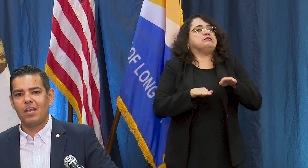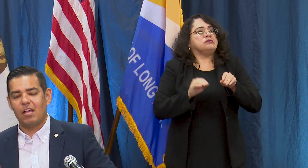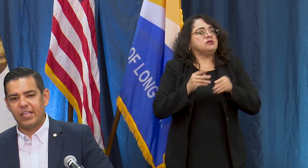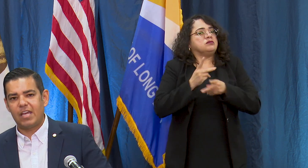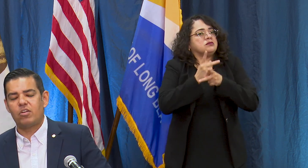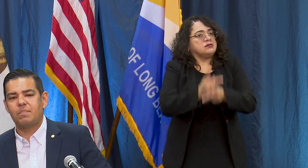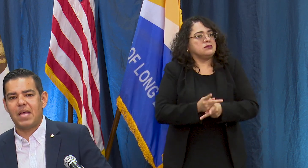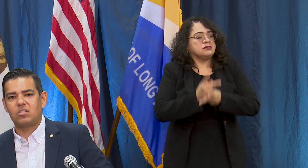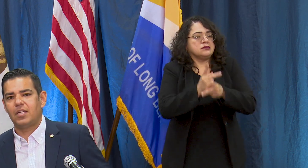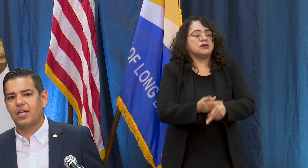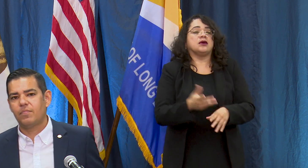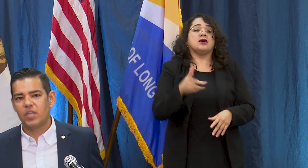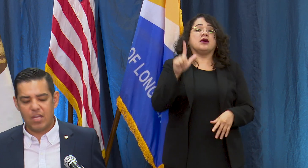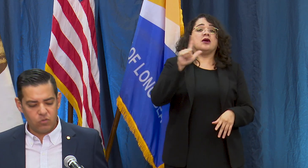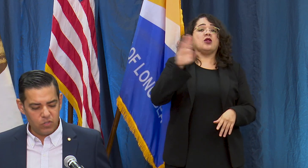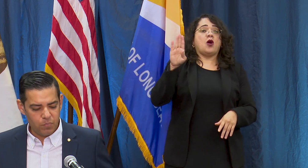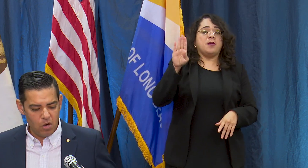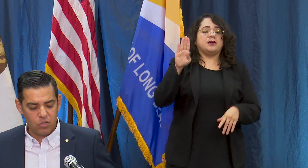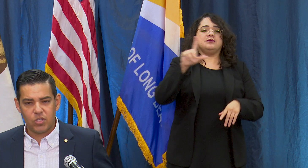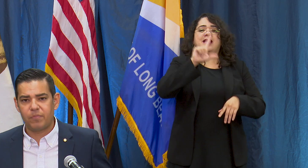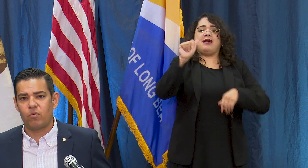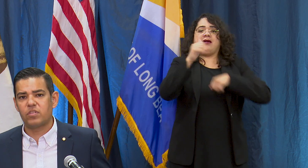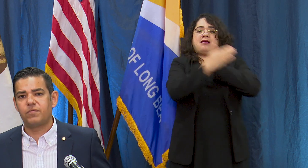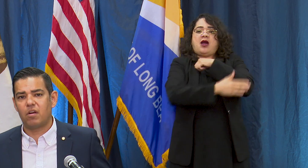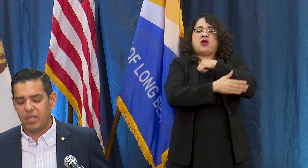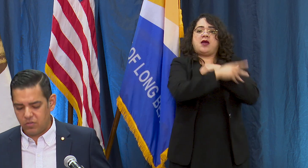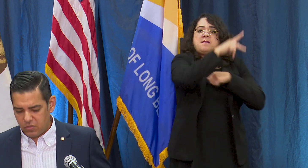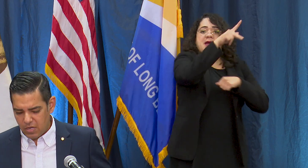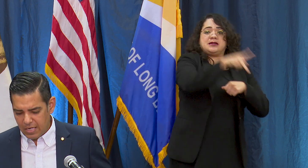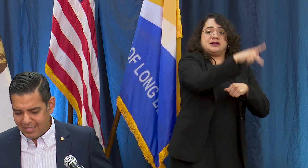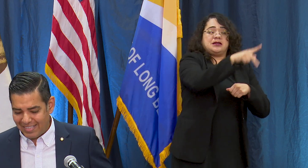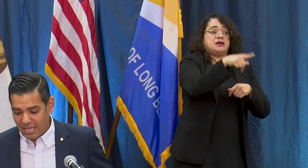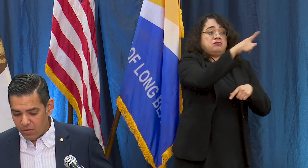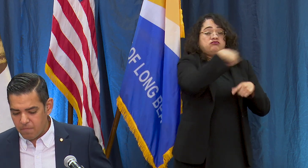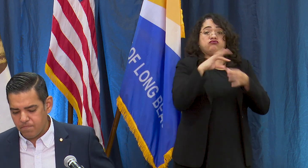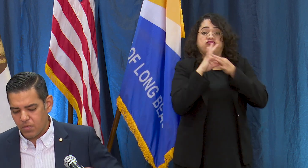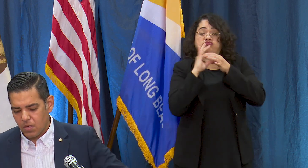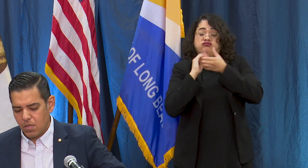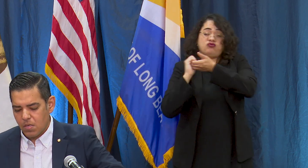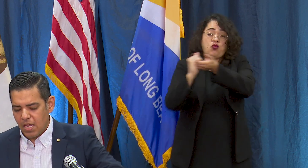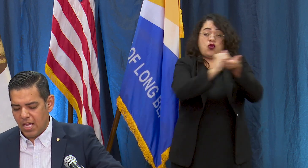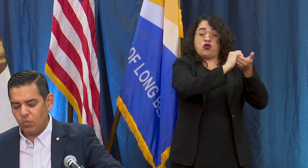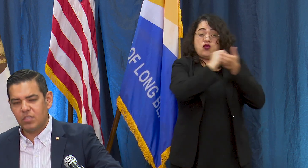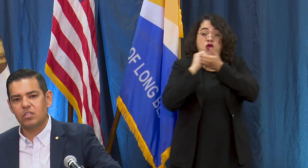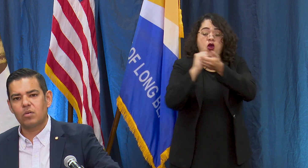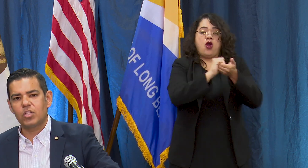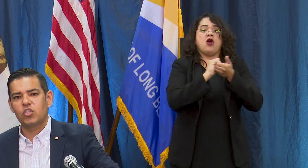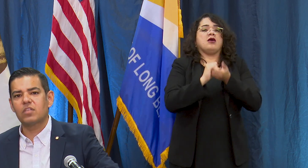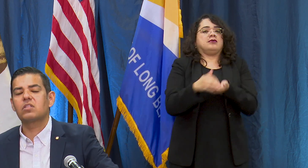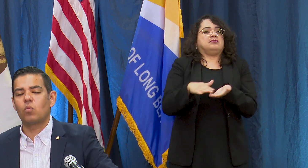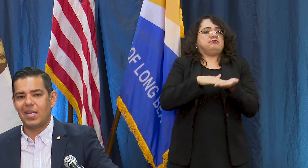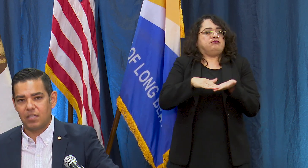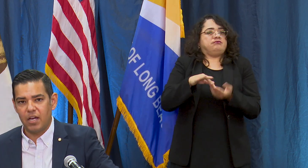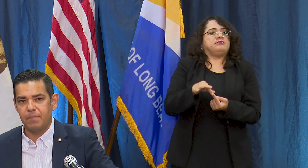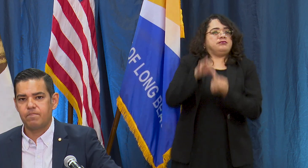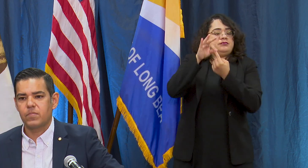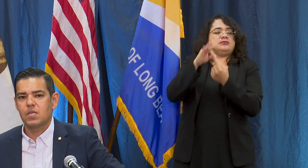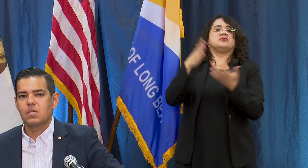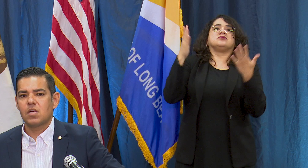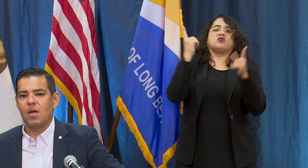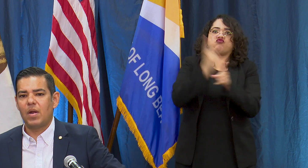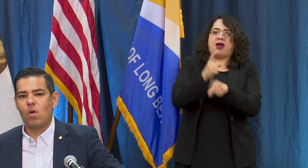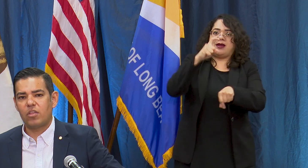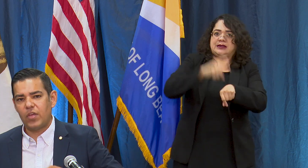Beach, LA County, and Pasadena entered this partnership for this variance together, and we did so at just the right